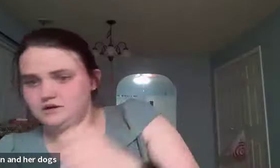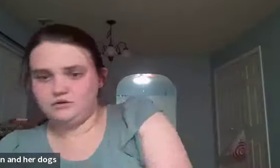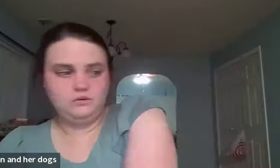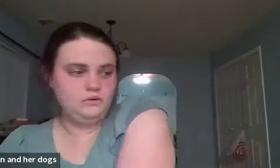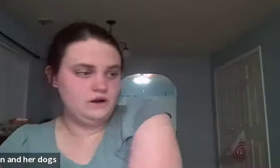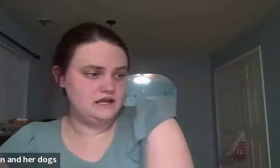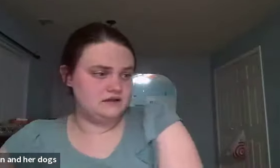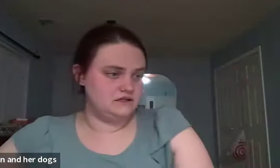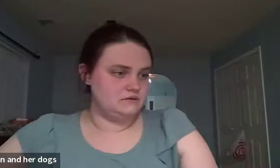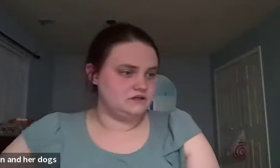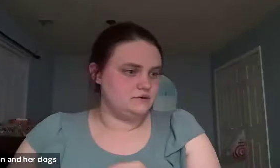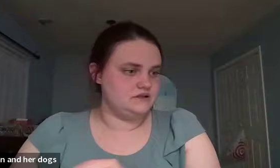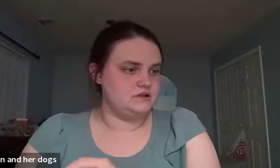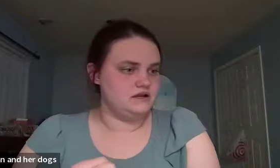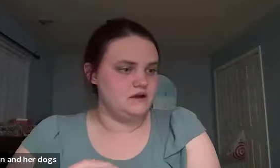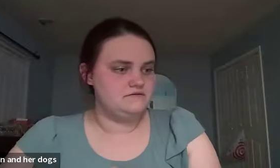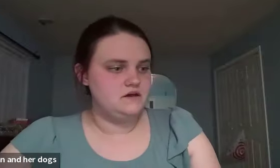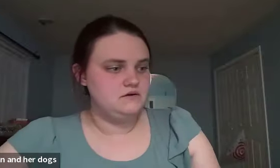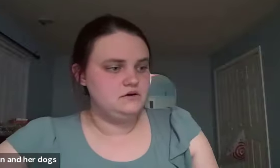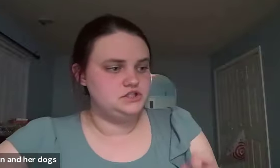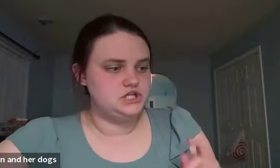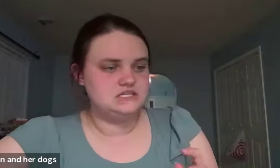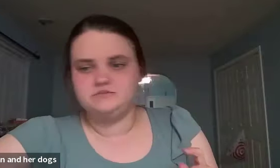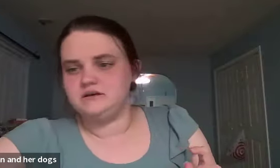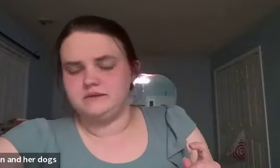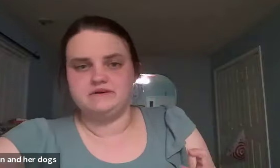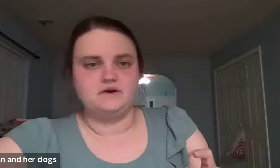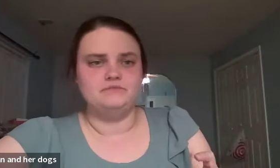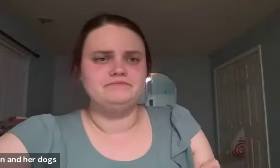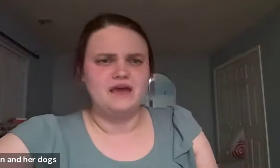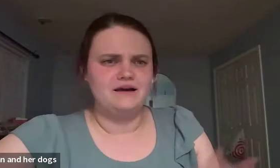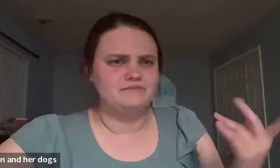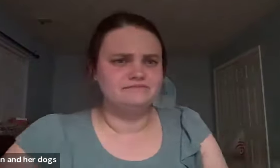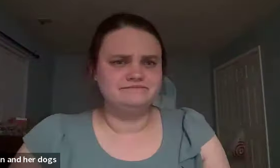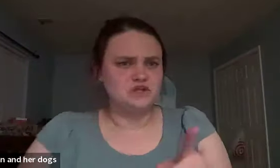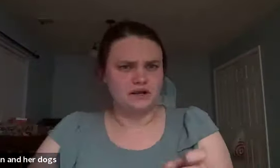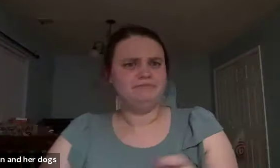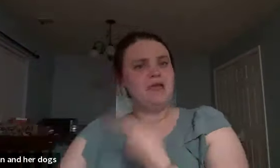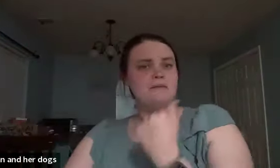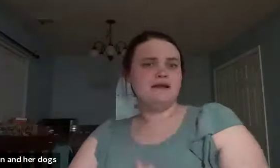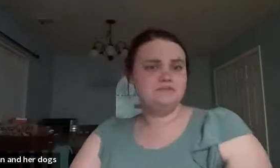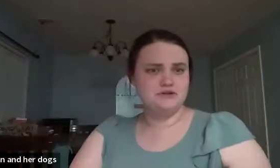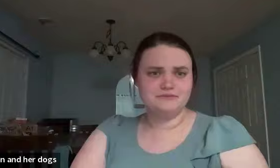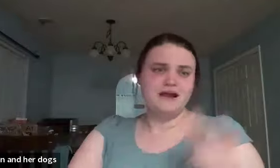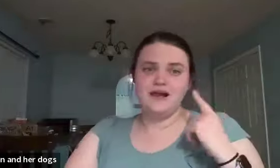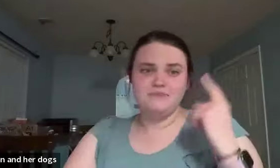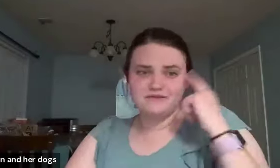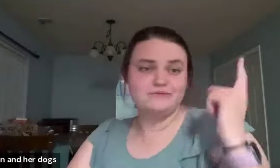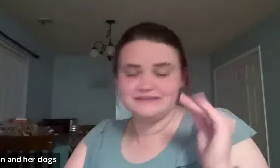going to quickly plug in my phone. Not my phone. I'm sorry, my computer. I'm having that